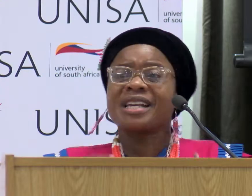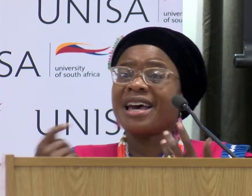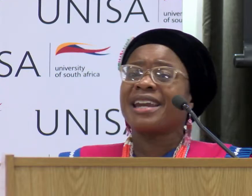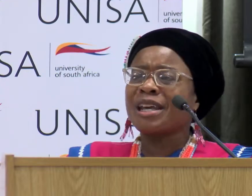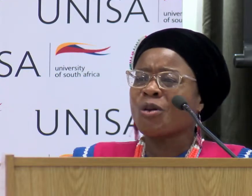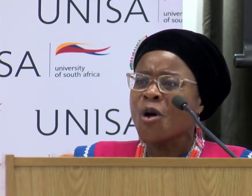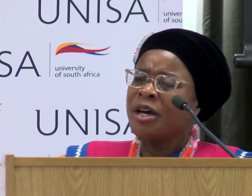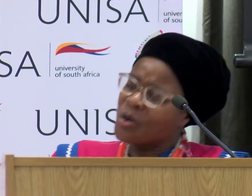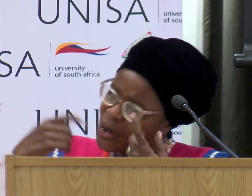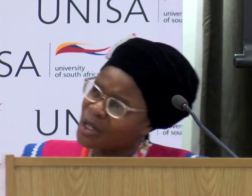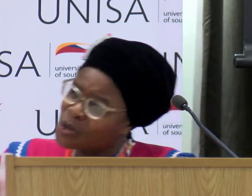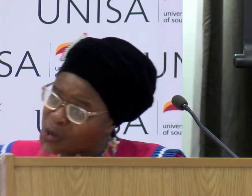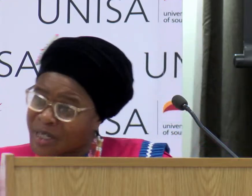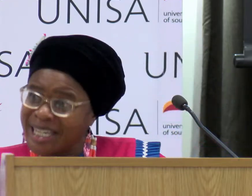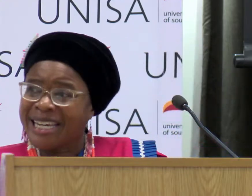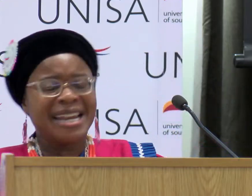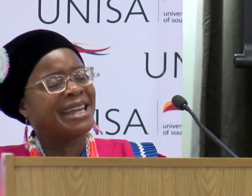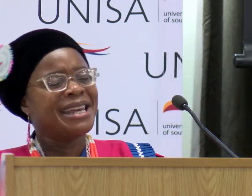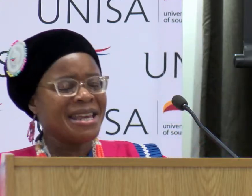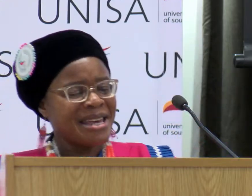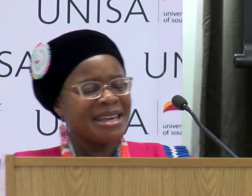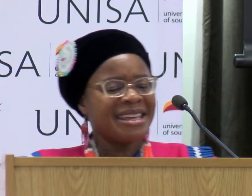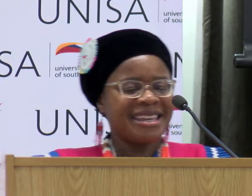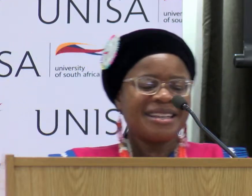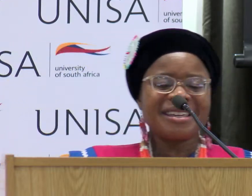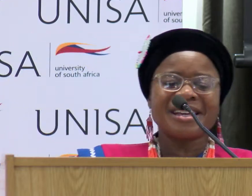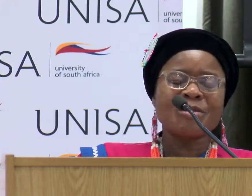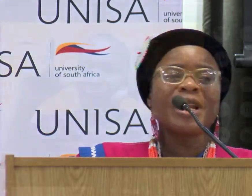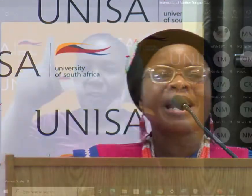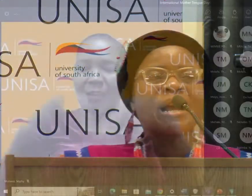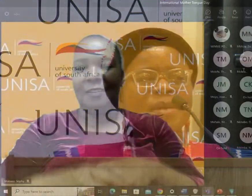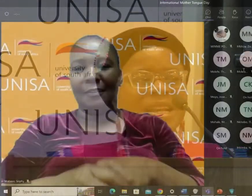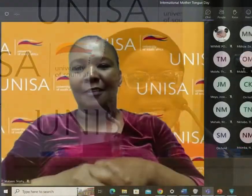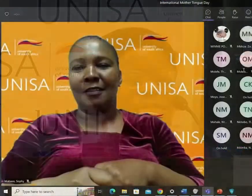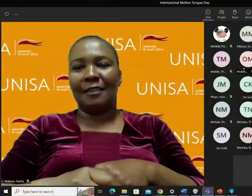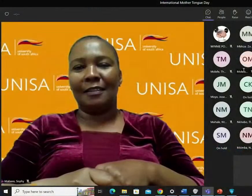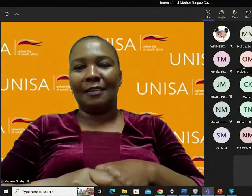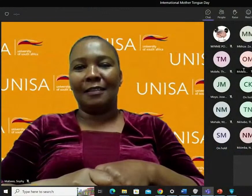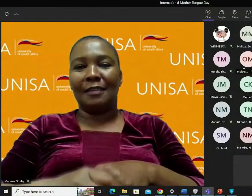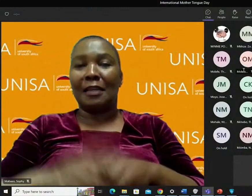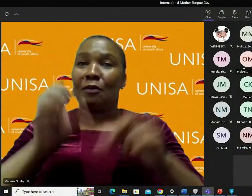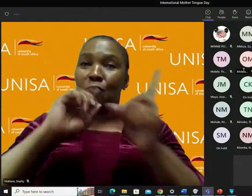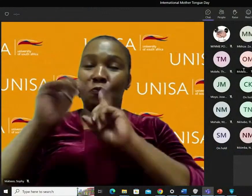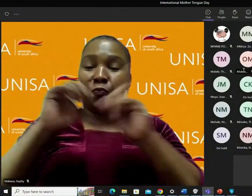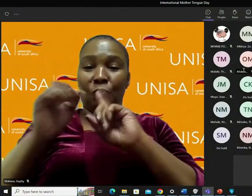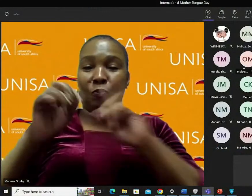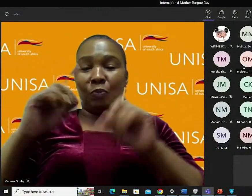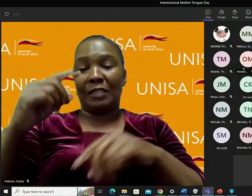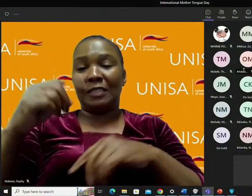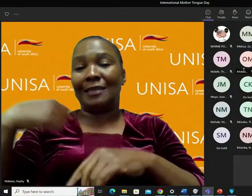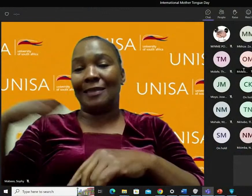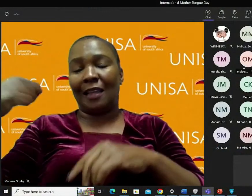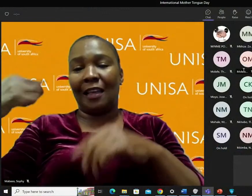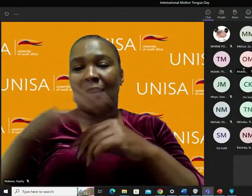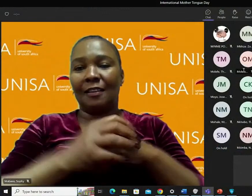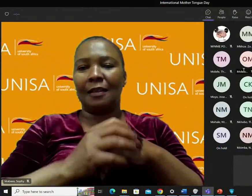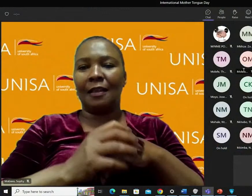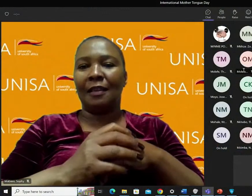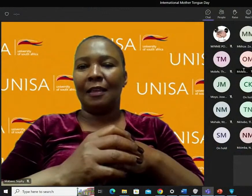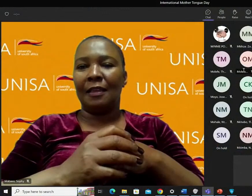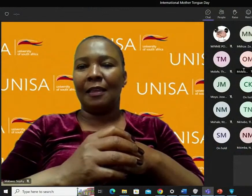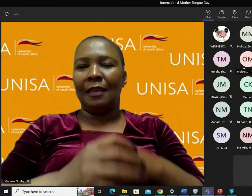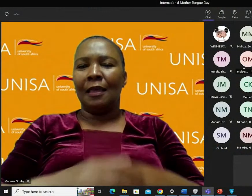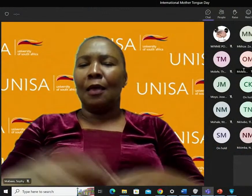ge le mosegare re no re tsogile. Ke ge re bolela ka maleme re sa